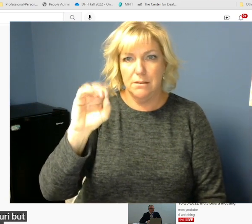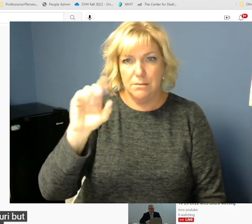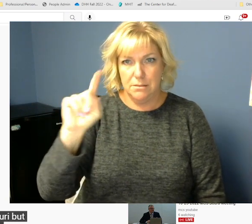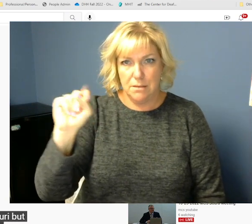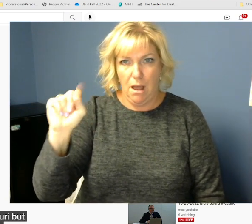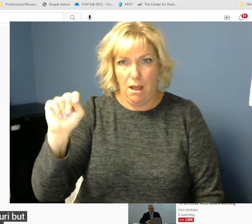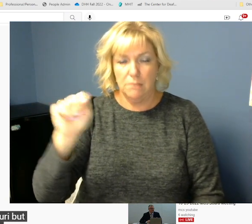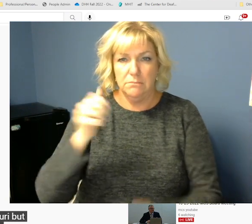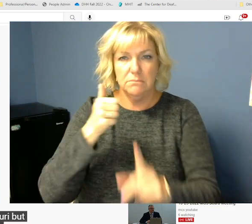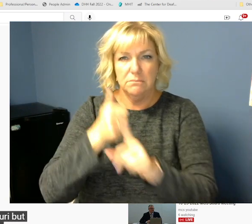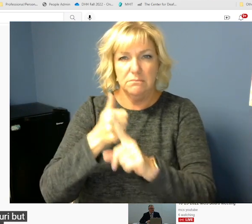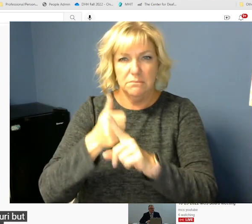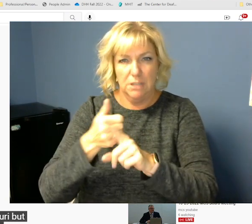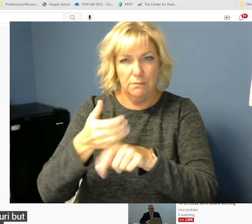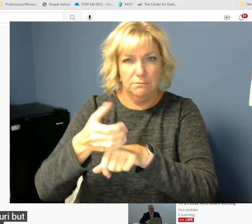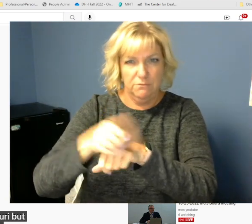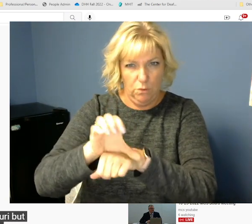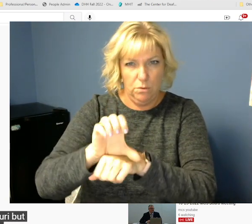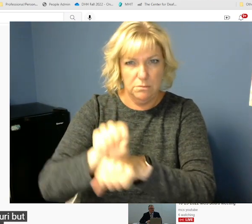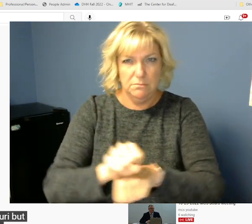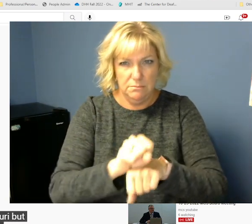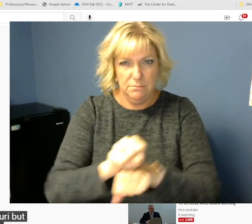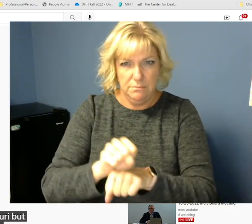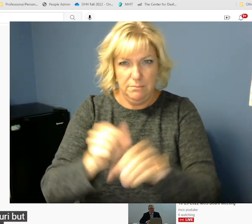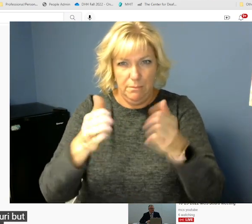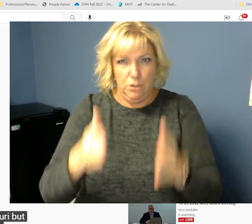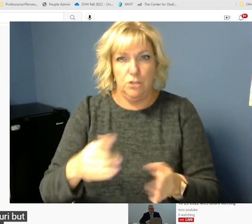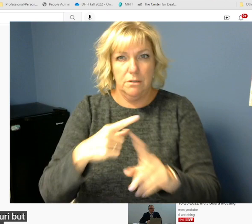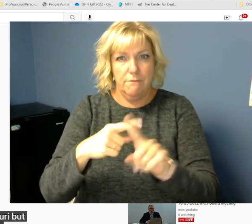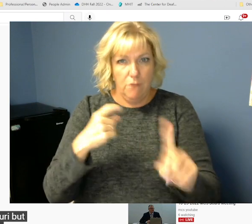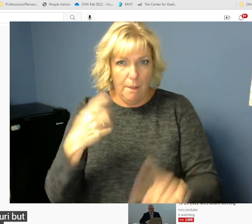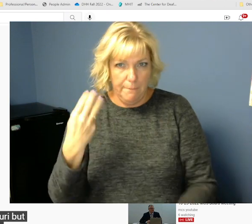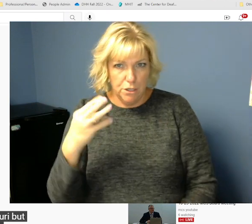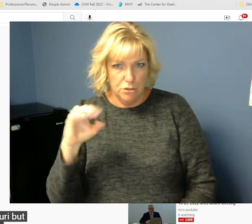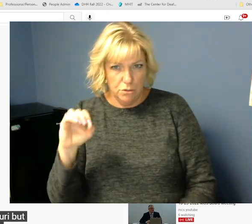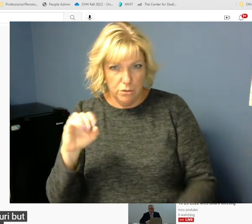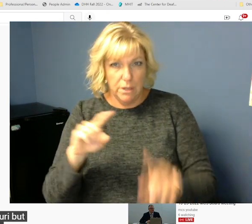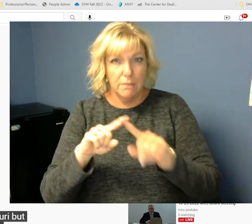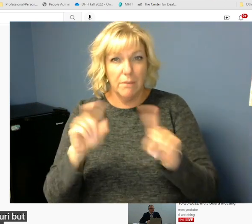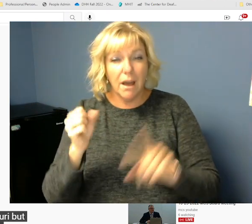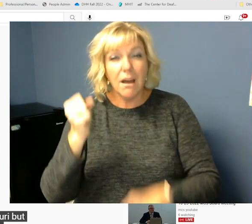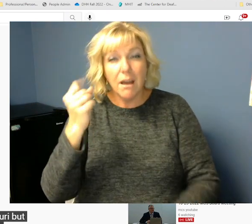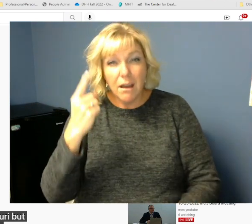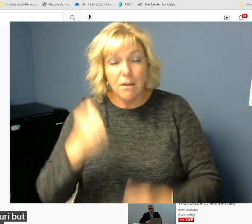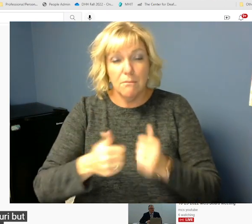enslaved person from Missouri, but he spent most of his life